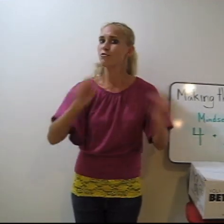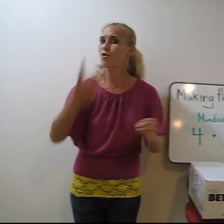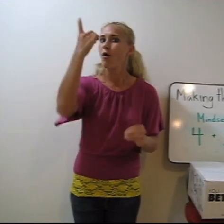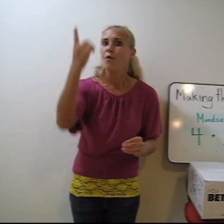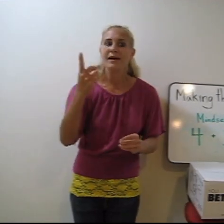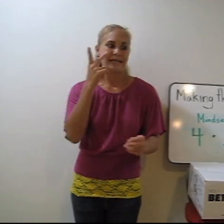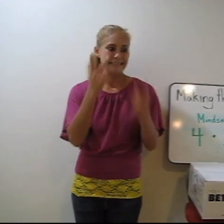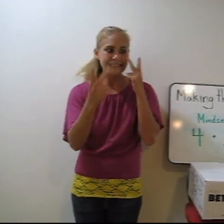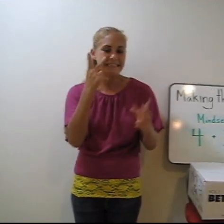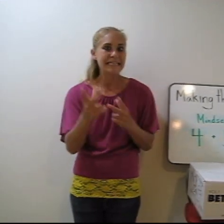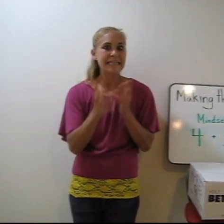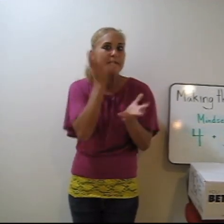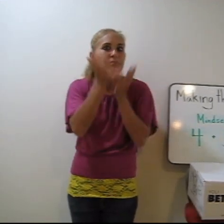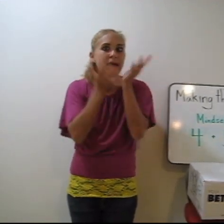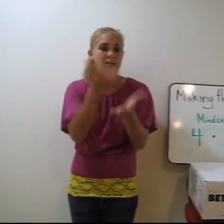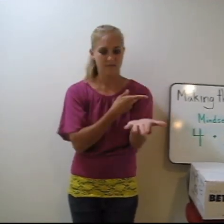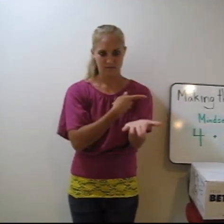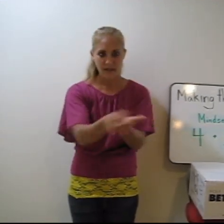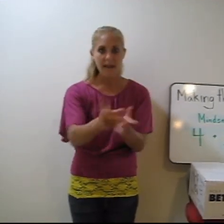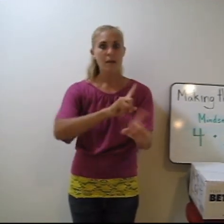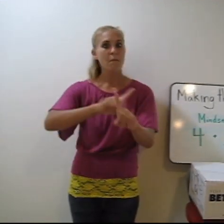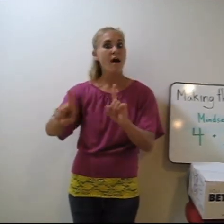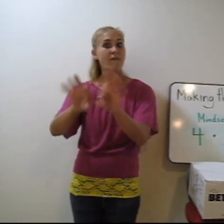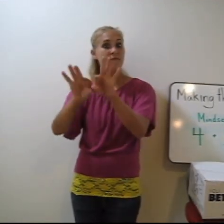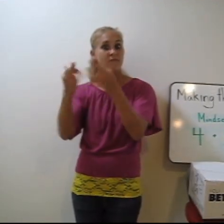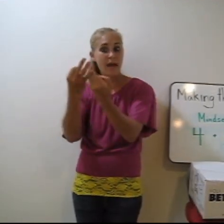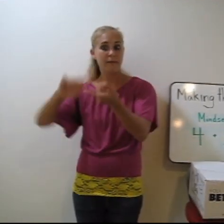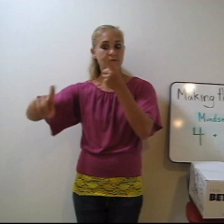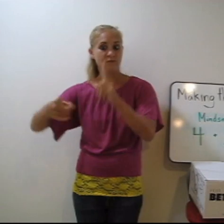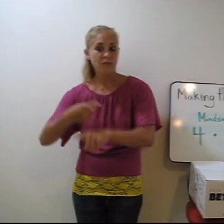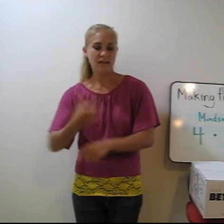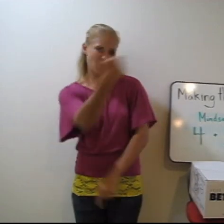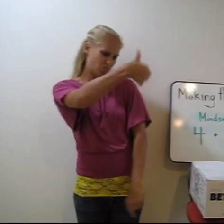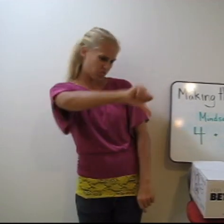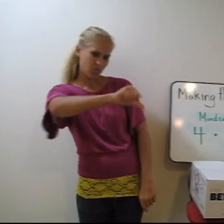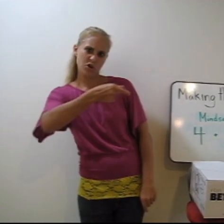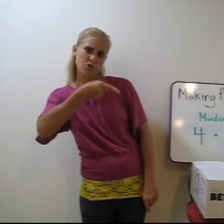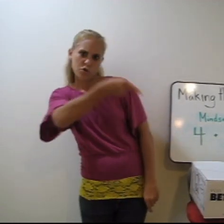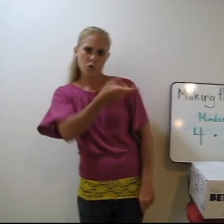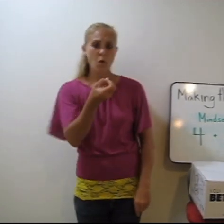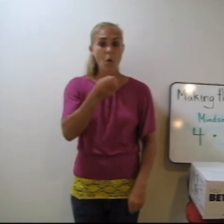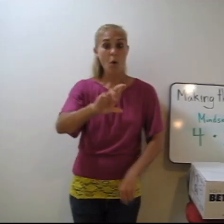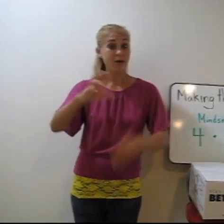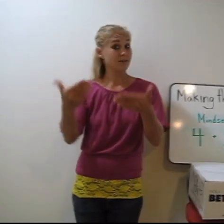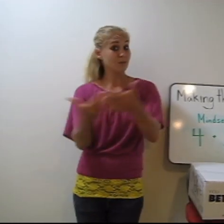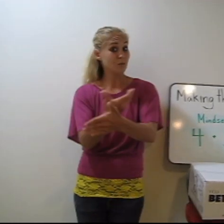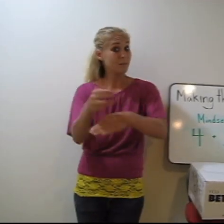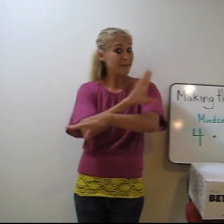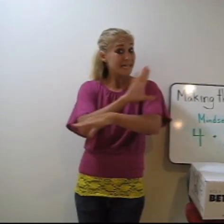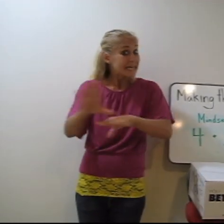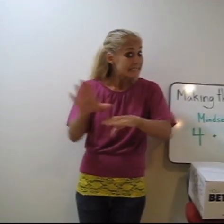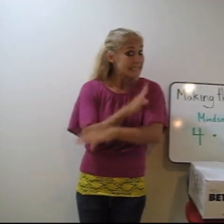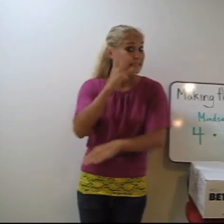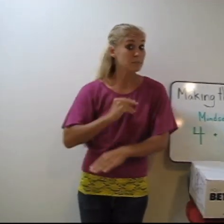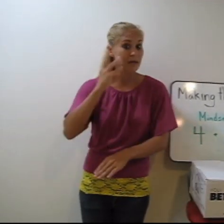little failing. But when friends and family reject you or your new business venture, it feels more personal